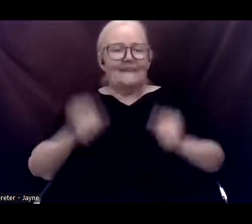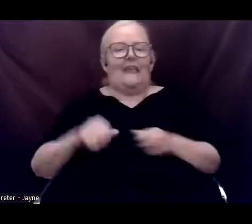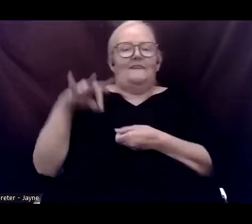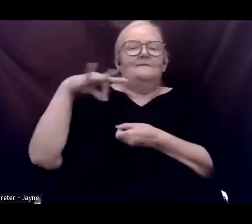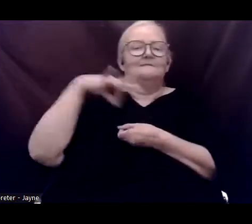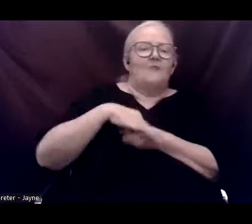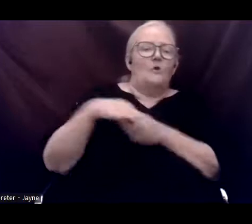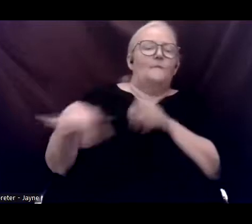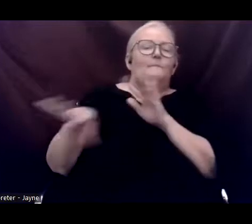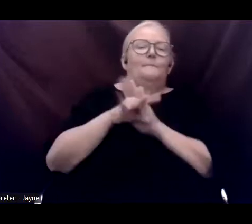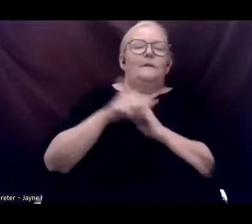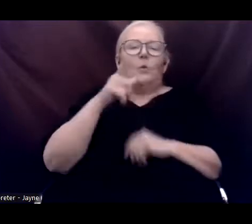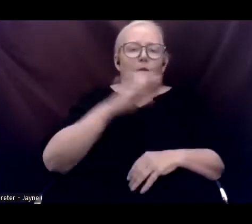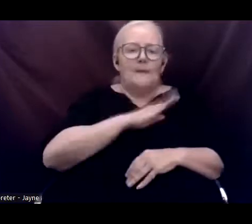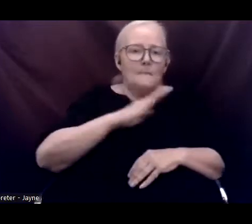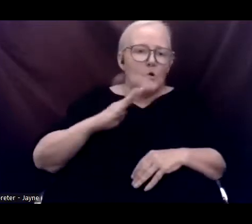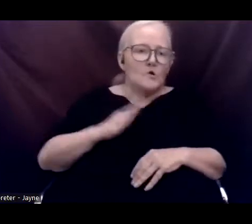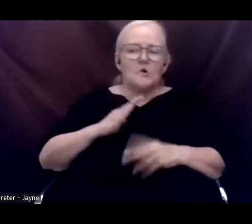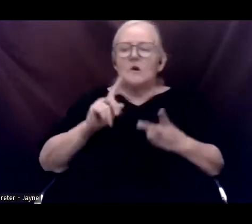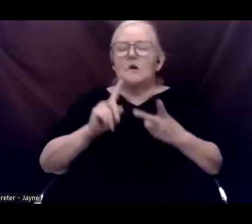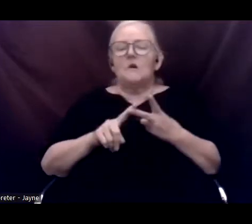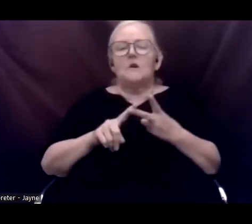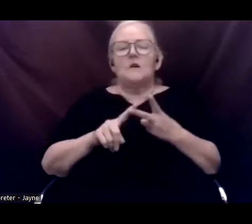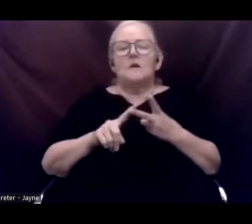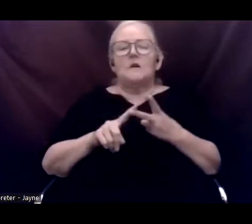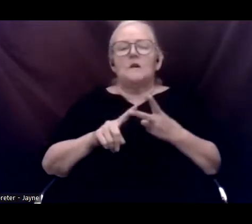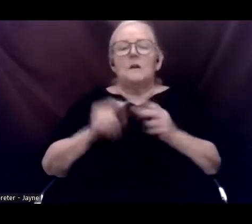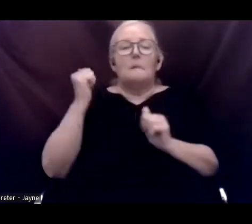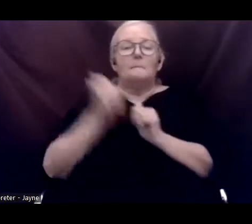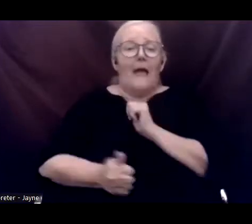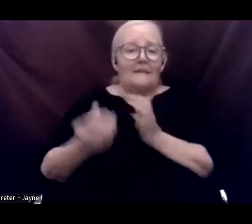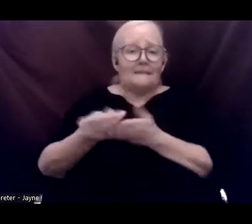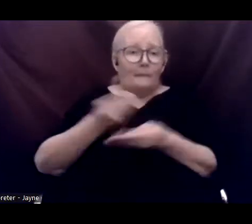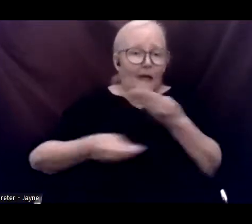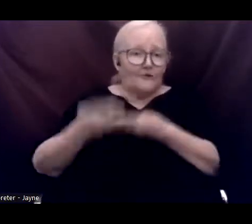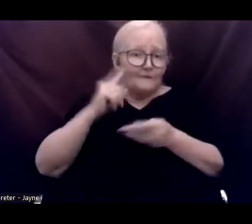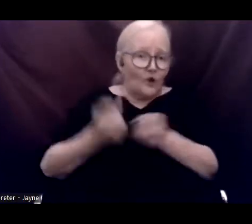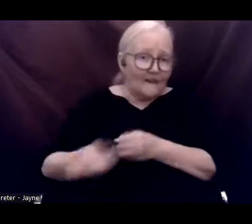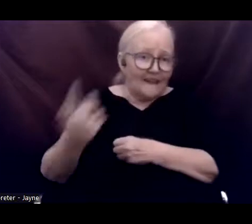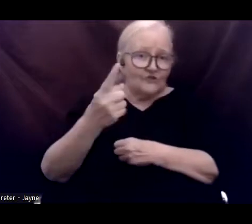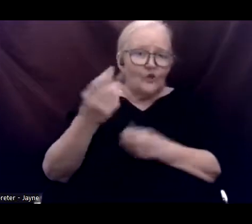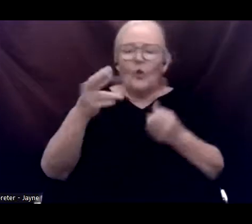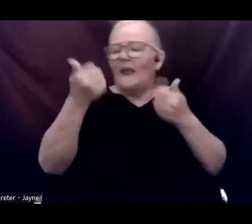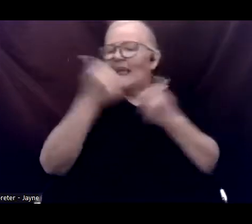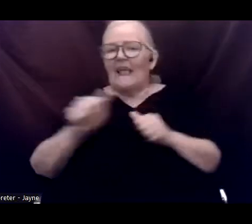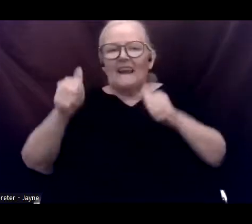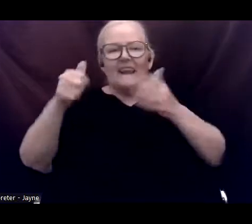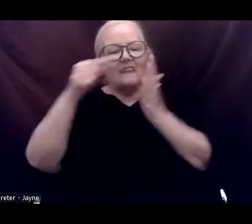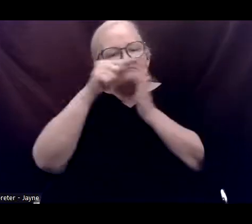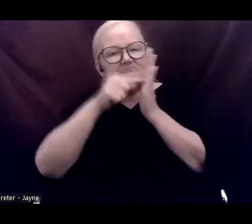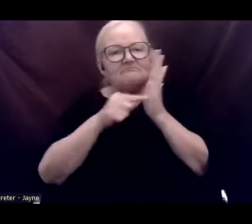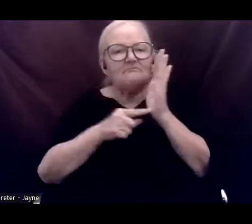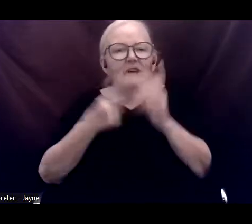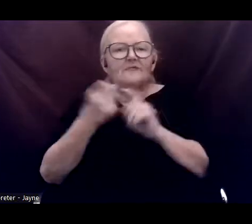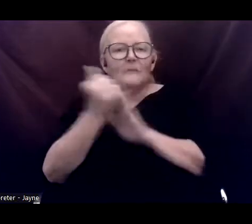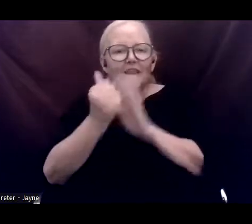of board members, passing next year's budget, and any other matters outlined in the agenda will be sending